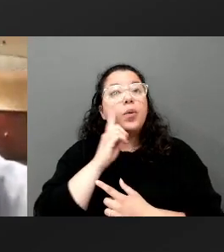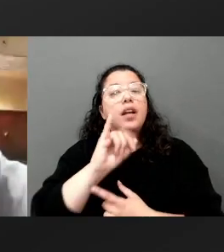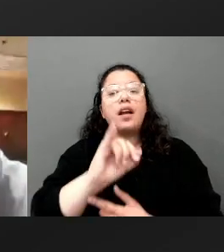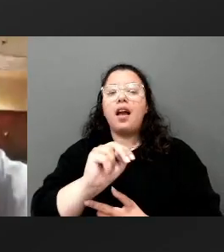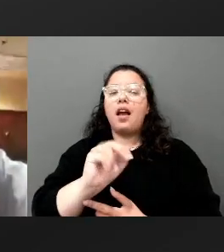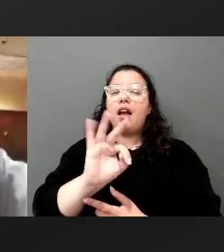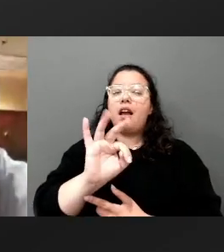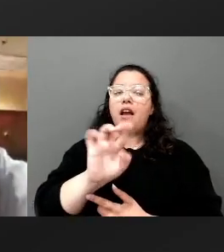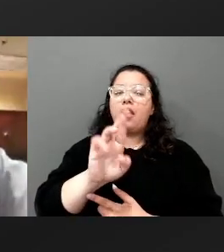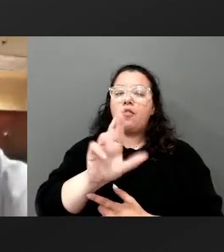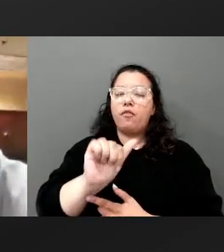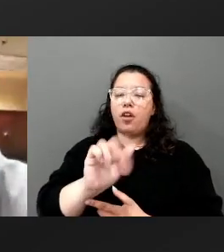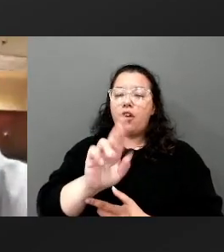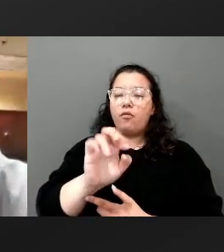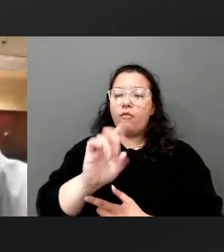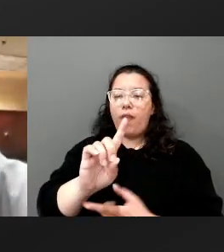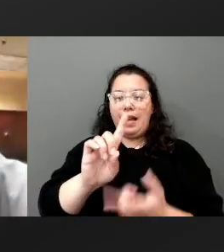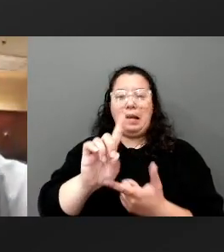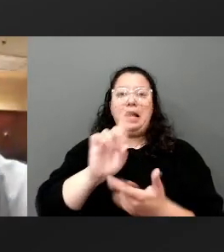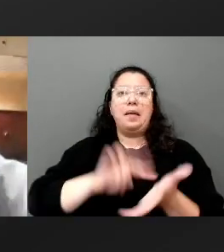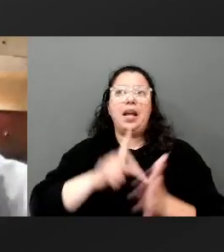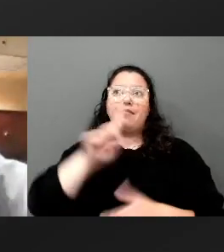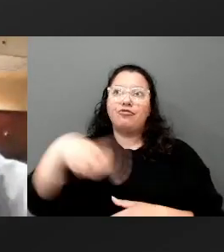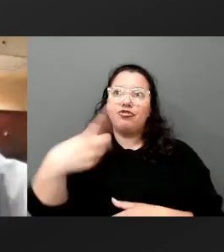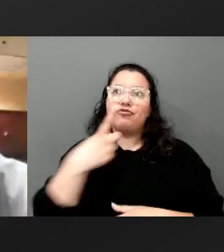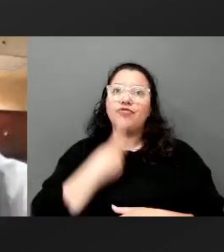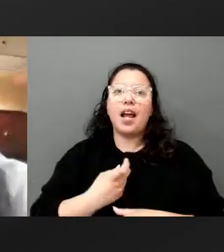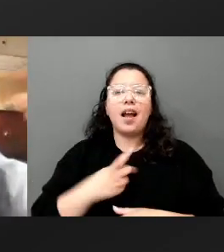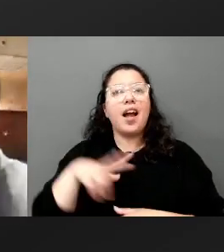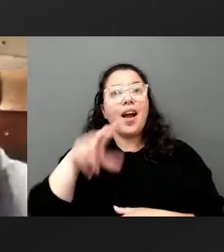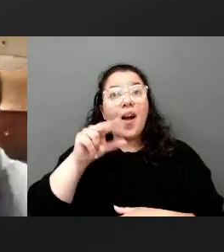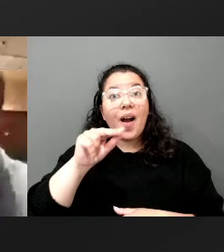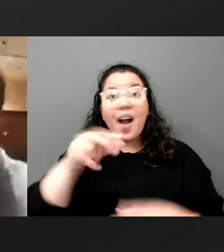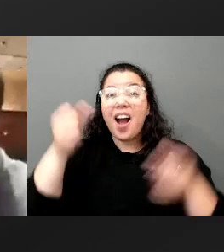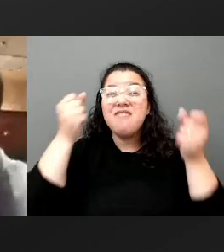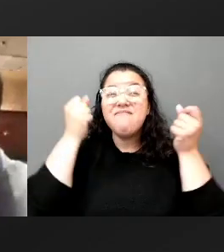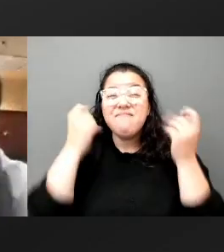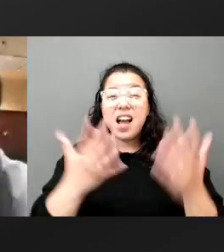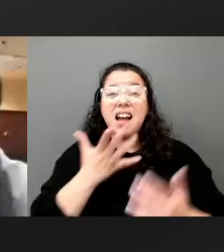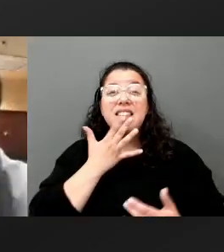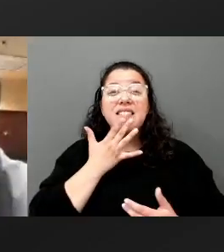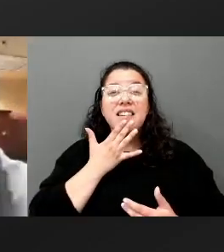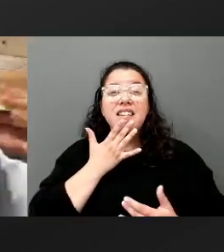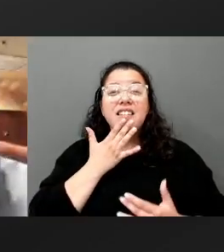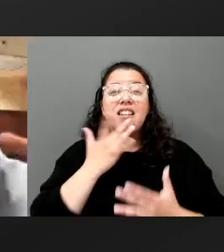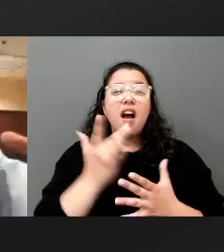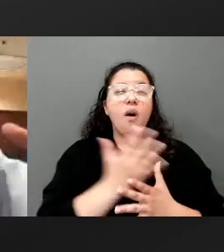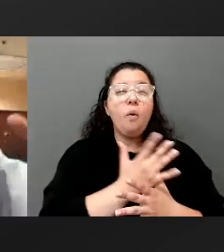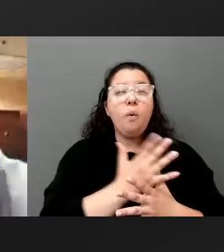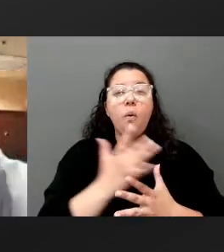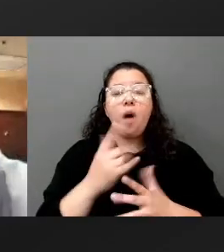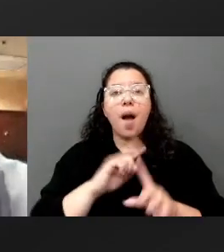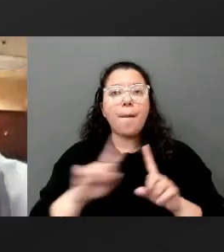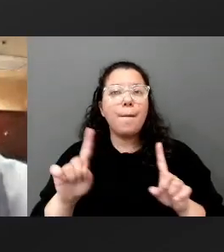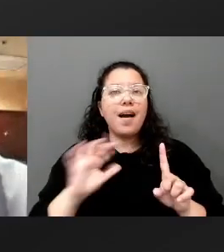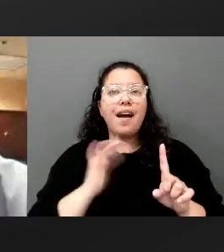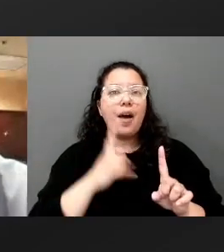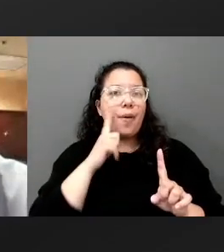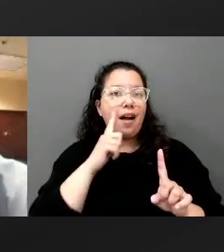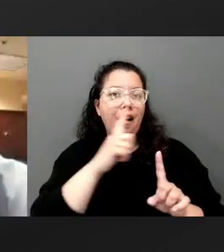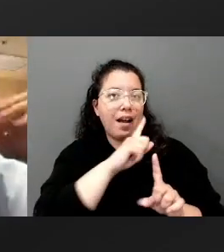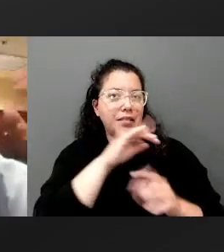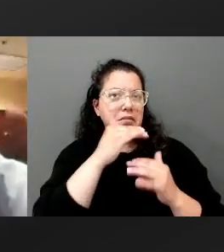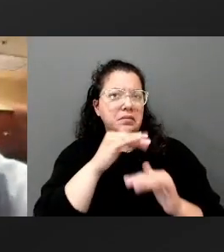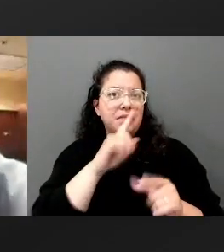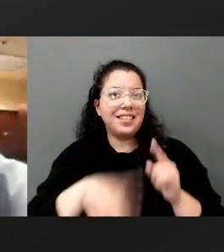infrared. But it's not. It's actually many, many colors we just can't see with our eyes. There are more infrared